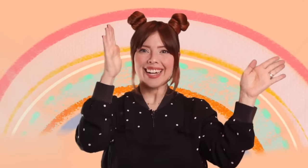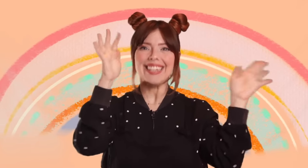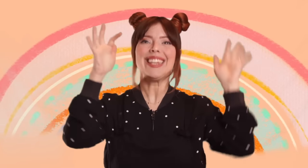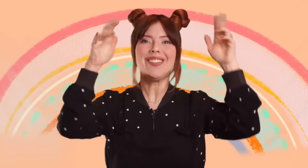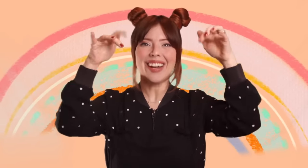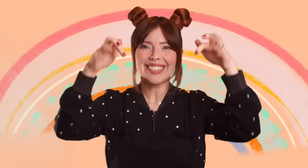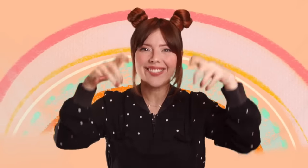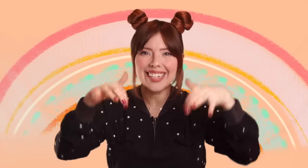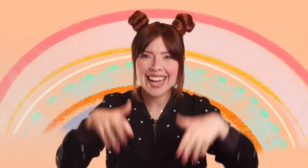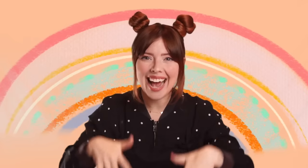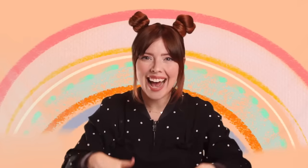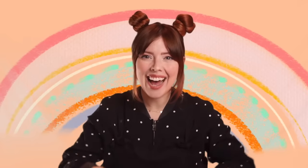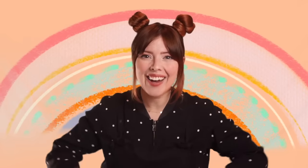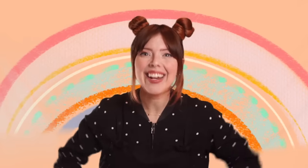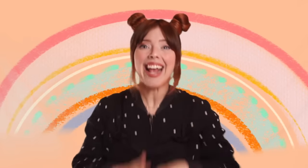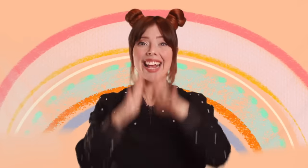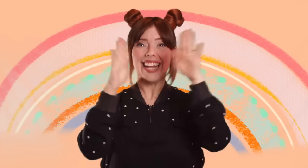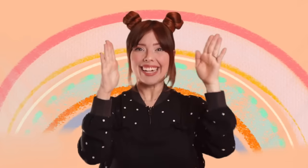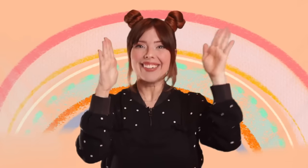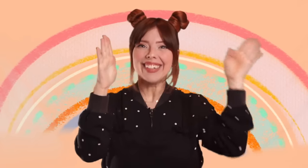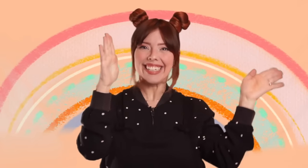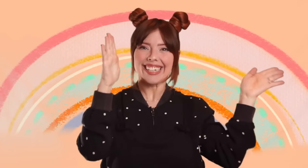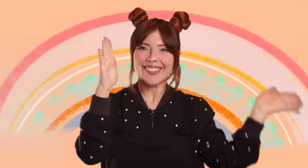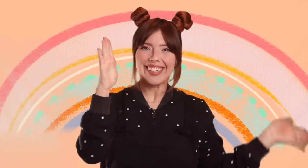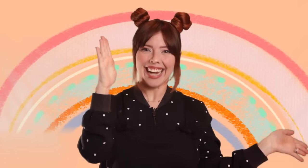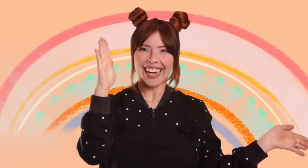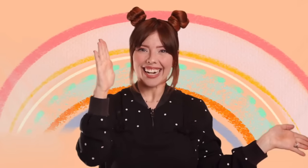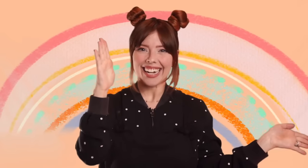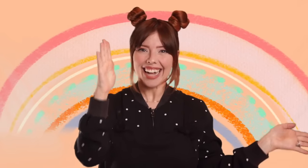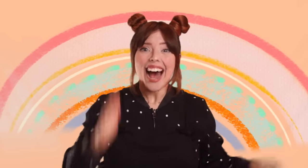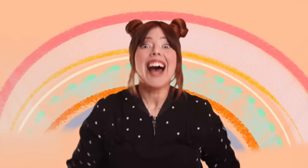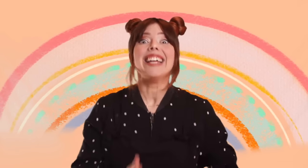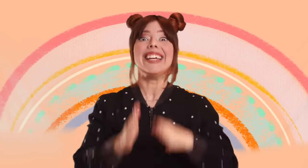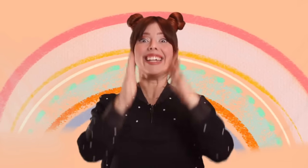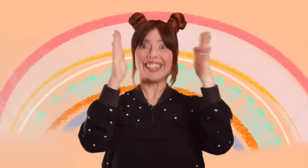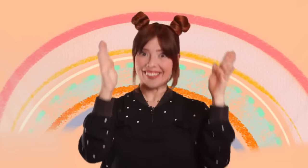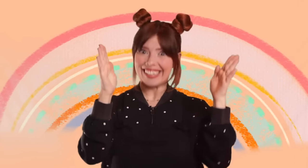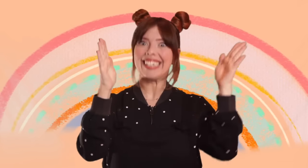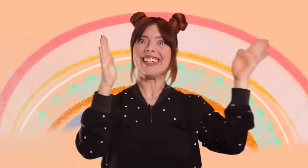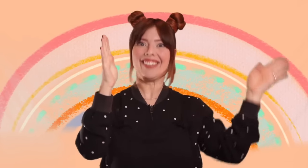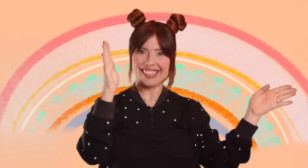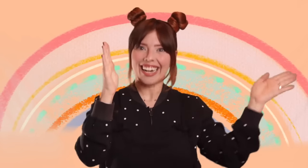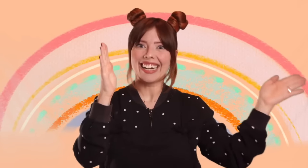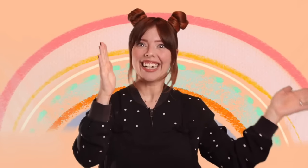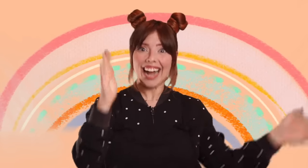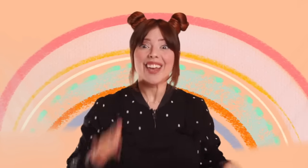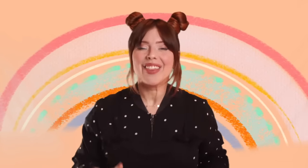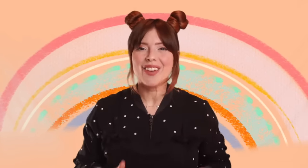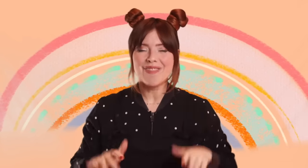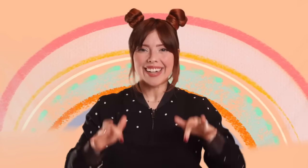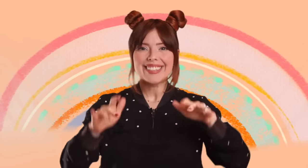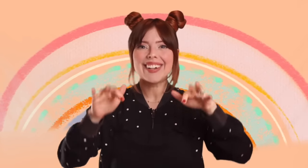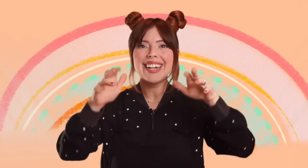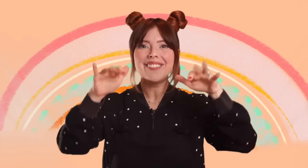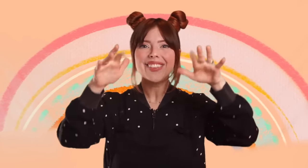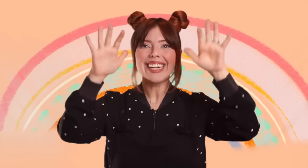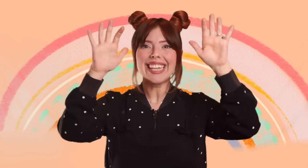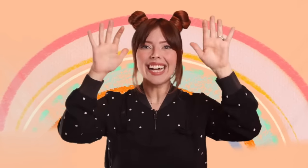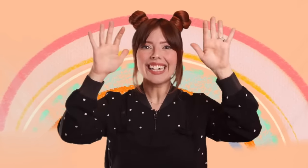The mouse ran down. Hickory dickory dock. Hickory dickory dock. The mouse ran up the clock.